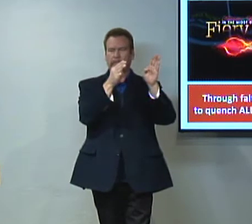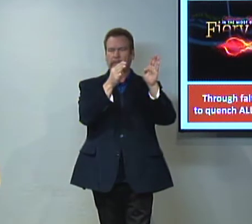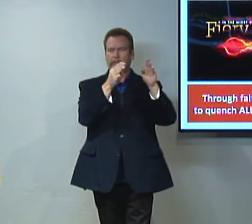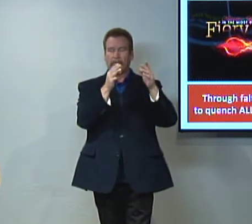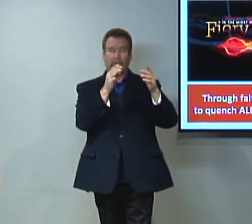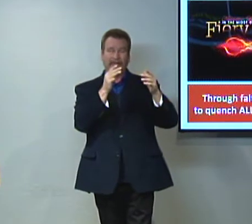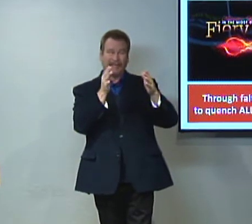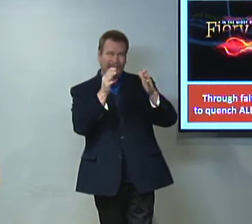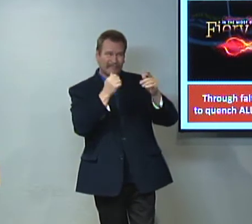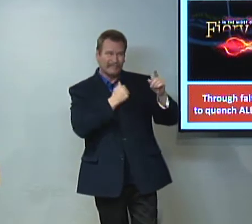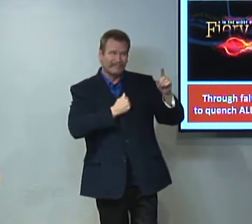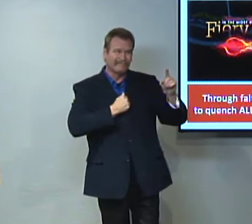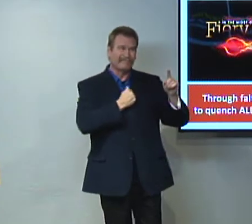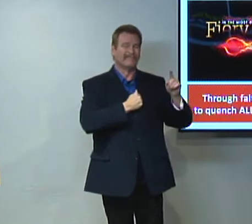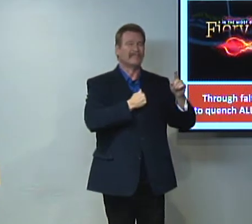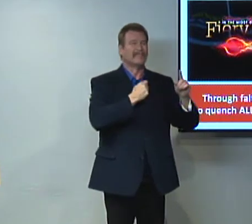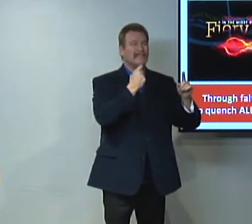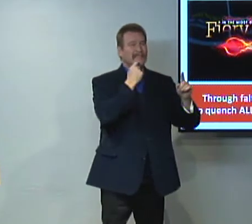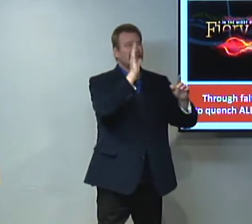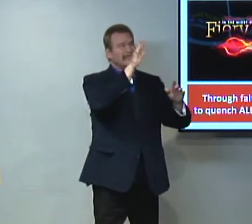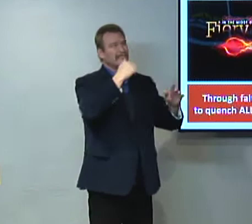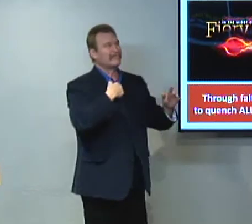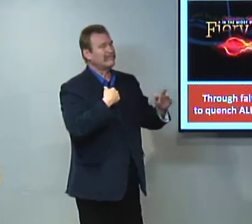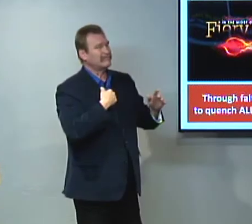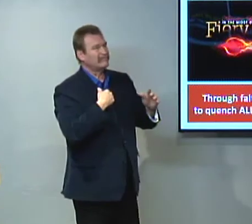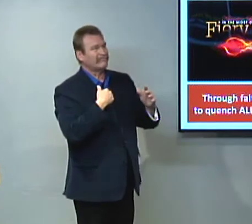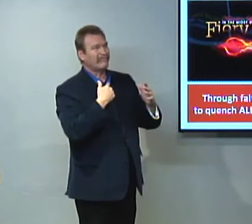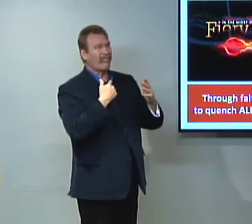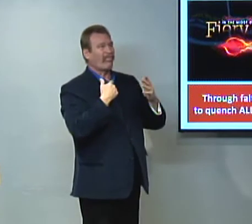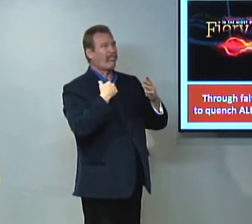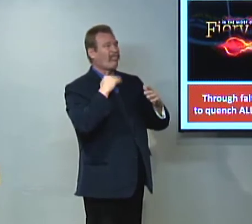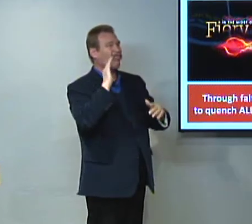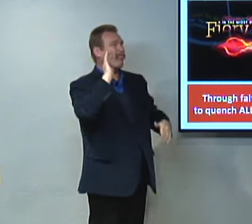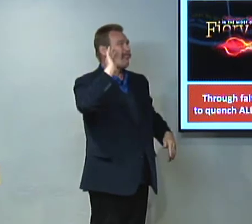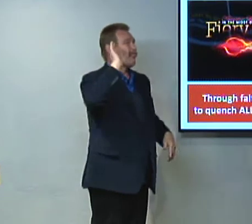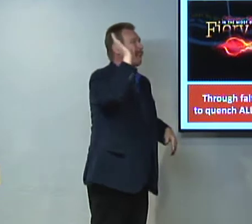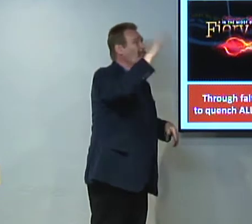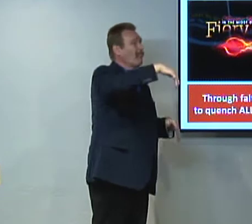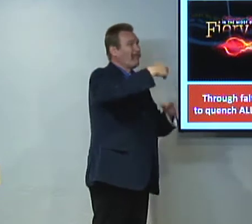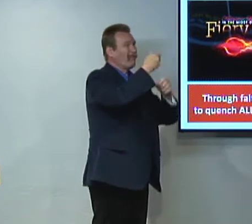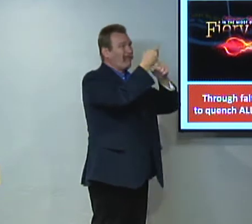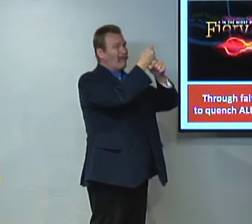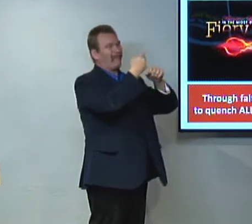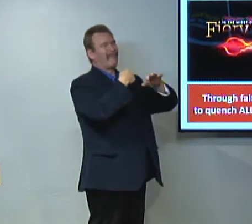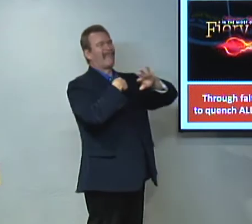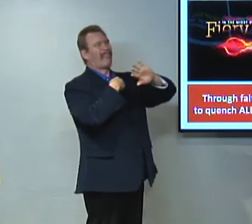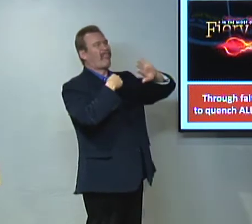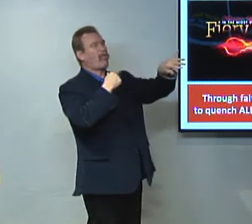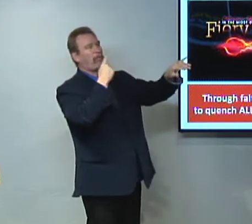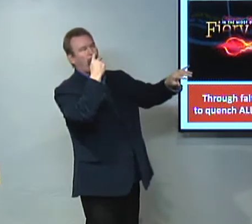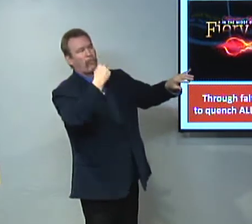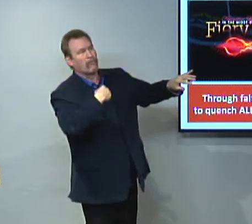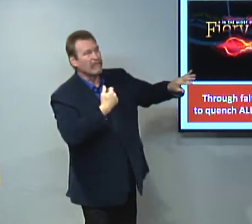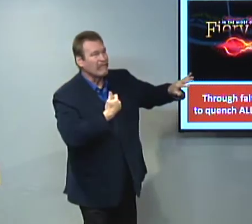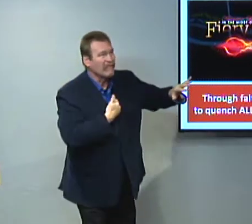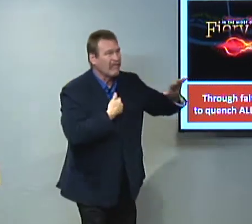repent, that we remember to turn to God, to tell Him that we are sorry for our sins, that our faith has fallen,